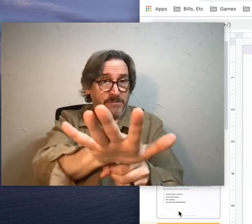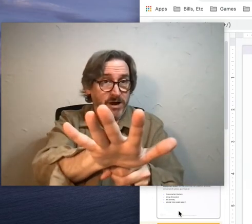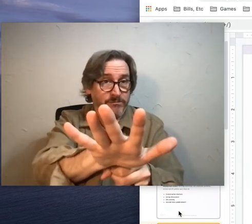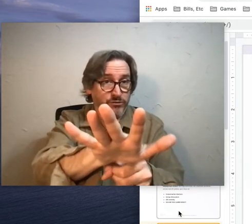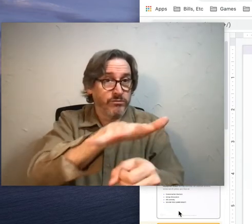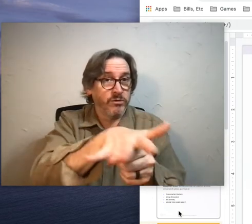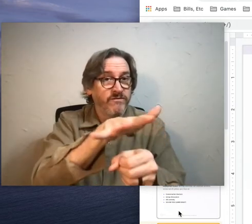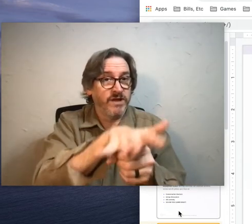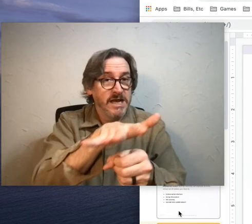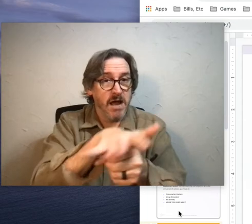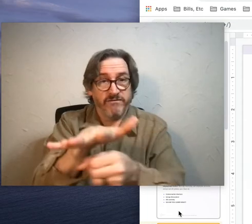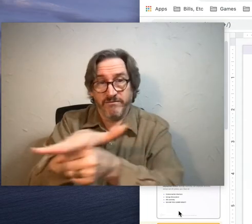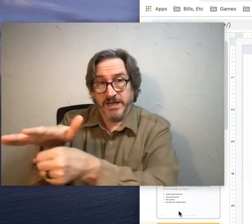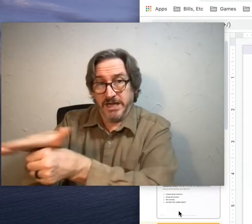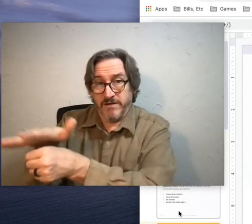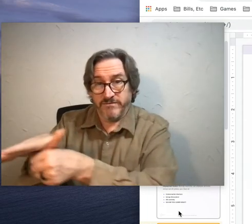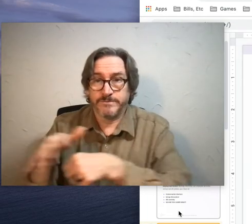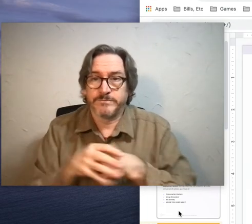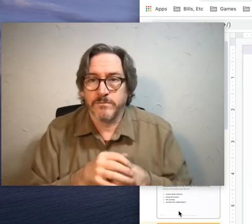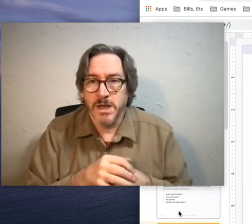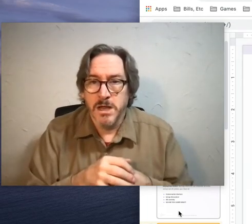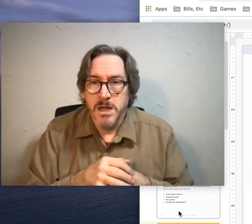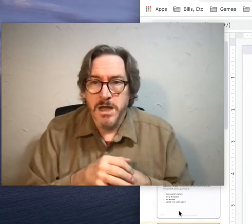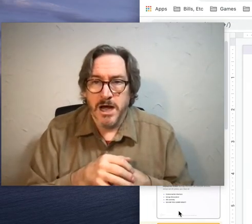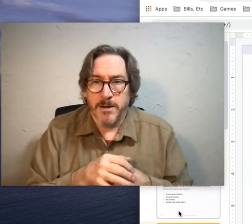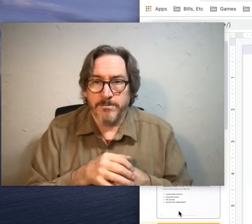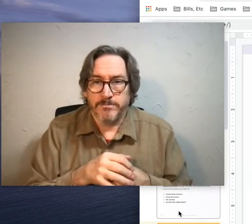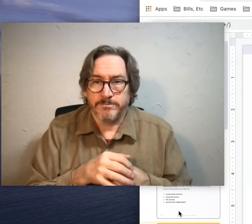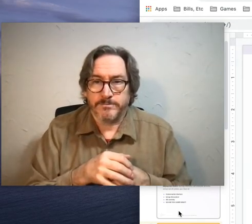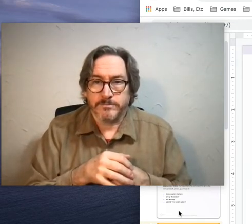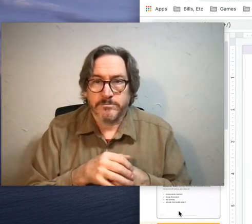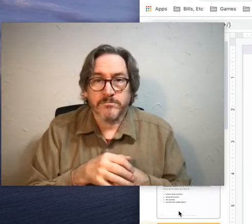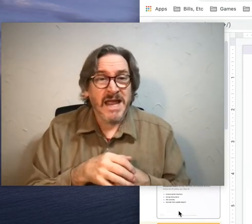stop, stop, right? Enough, enough.